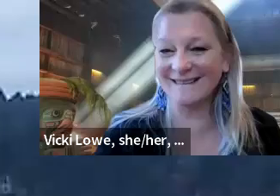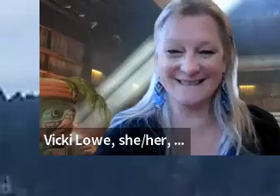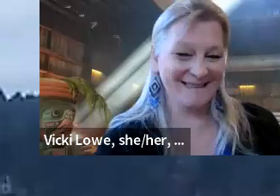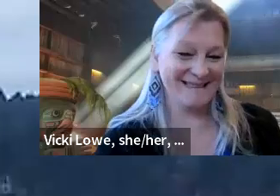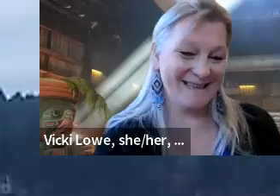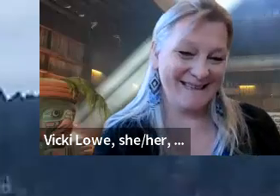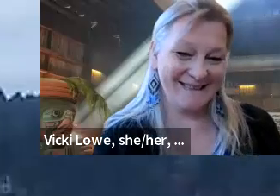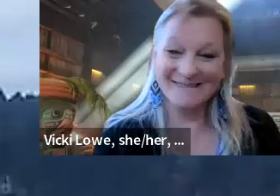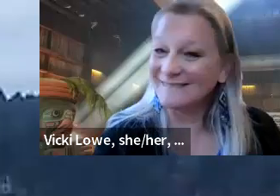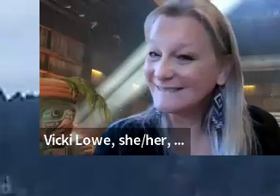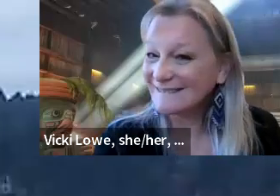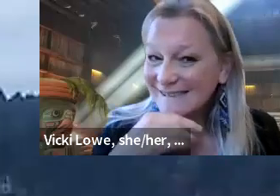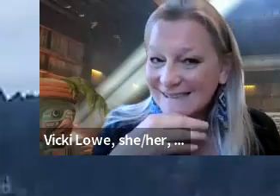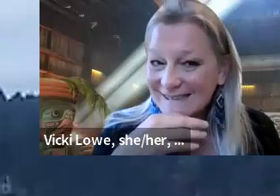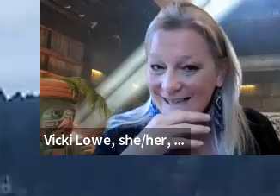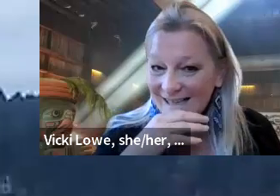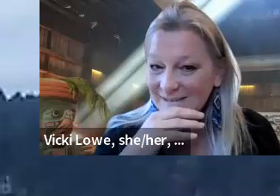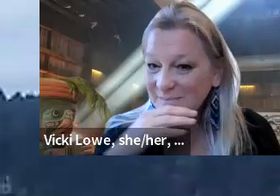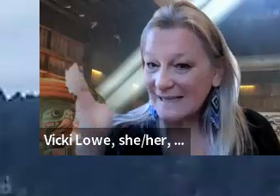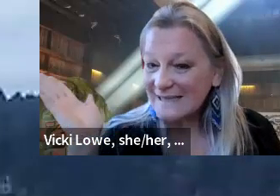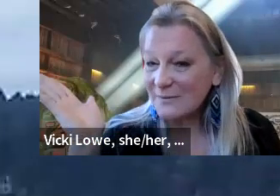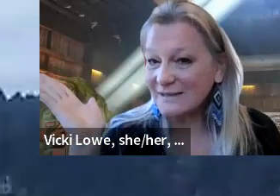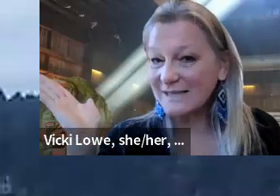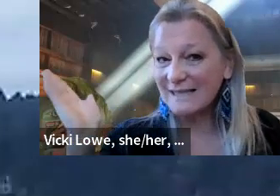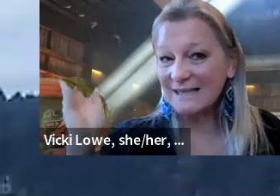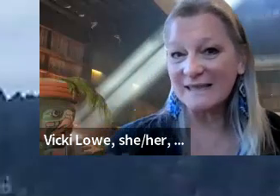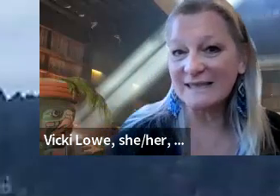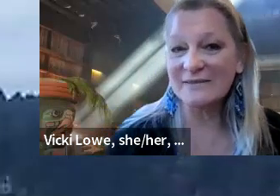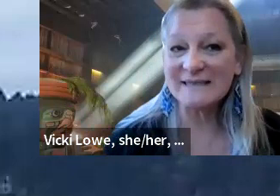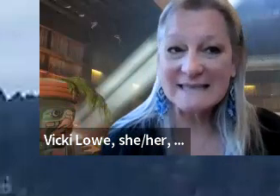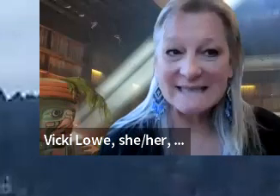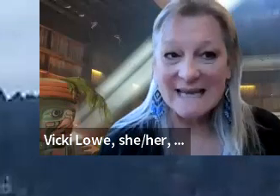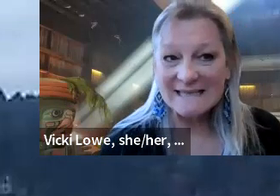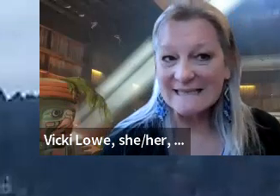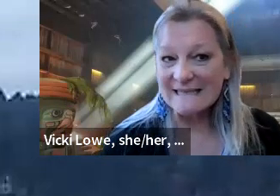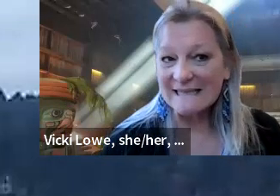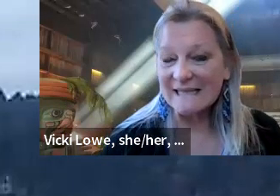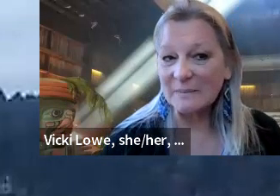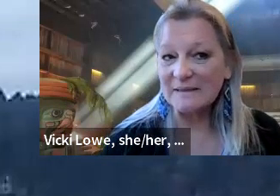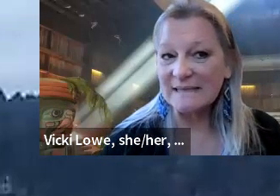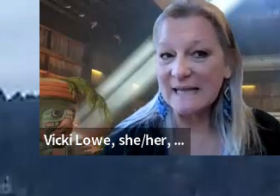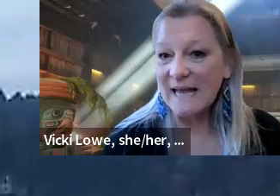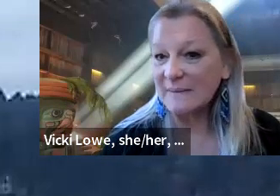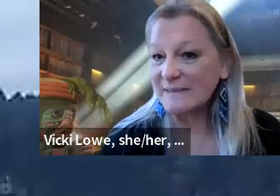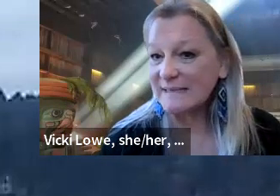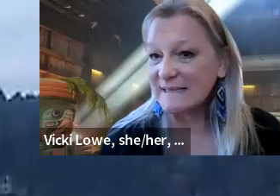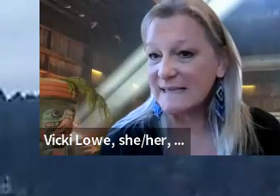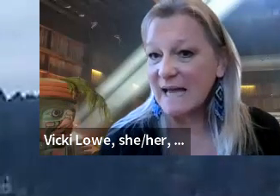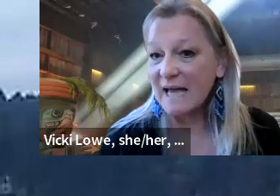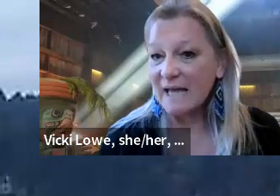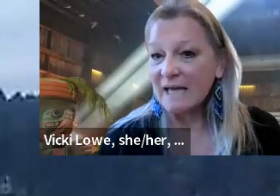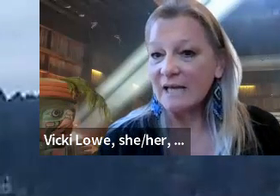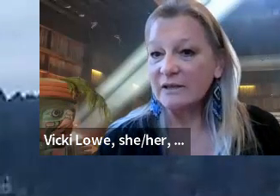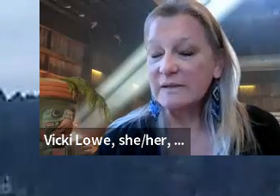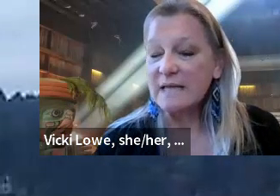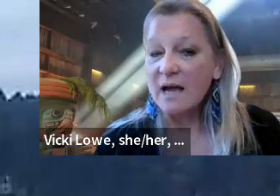sharing. Thank you. I squatchy Vicki Lowe Sinsna Statitlam Nisklayan